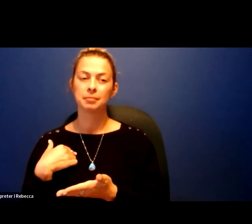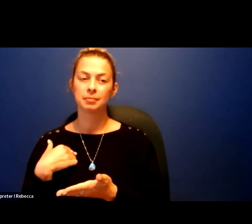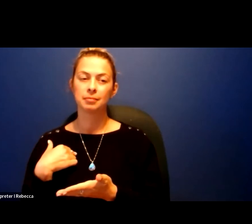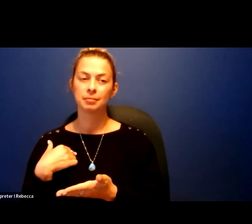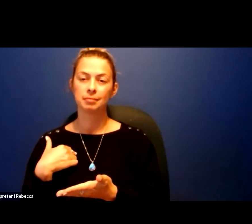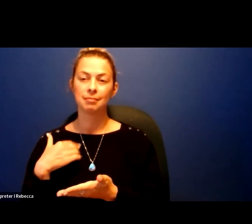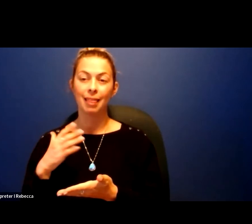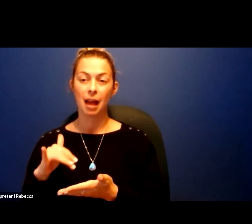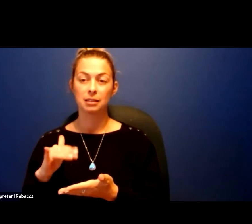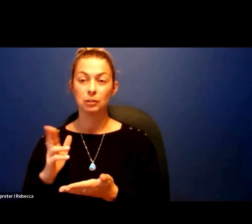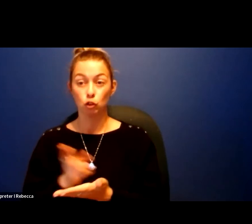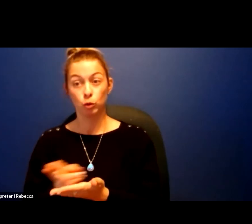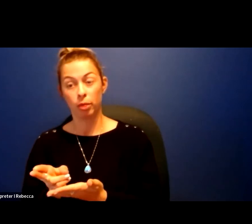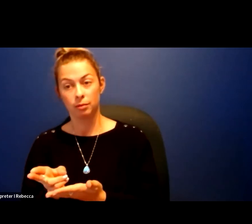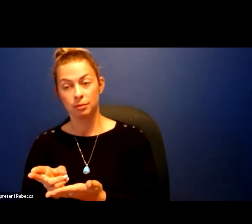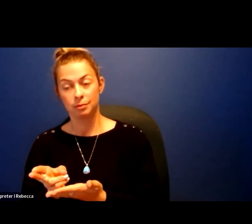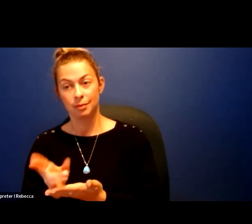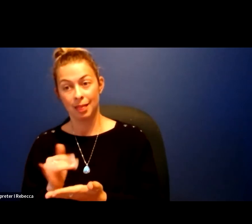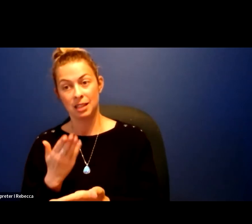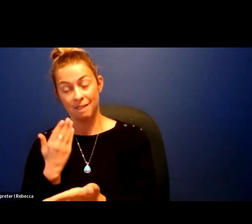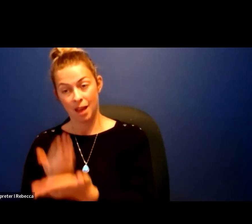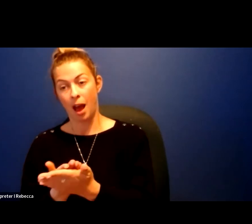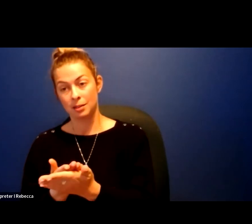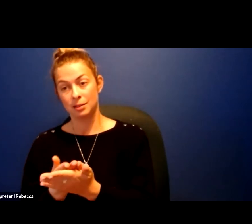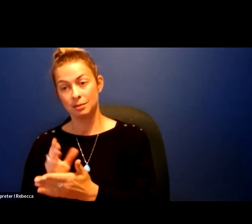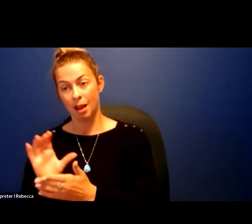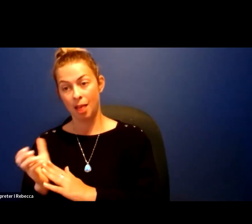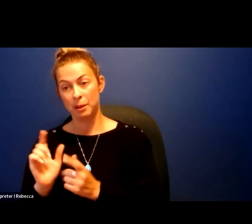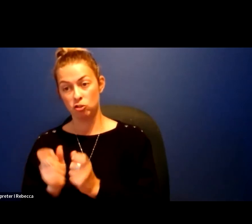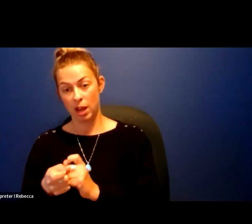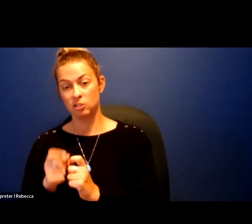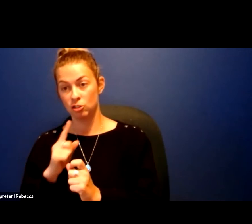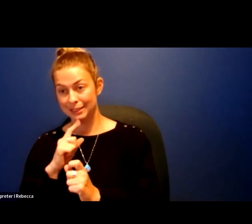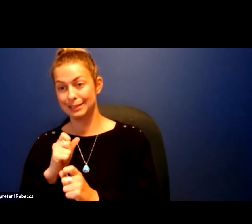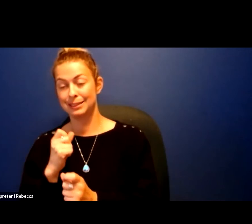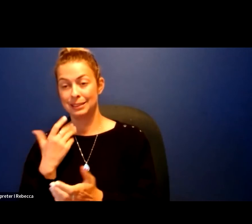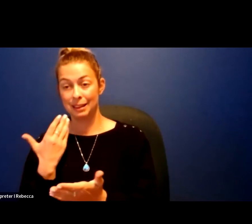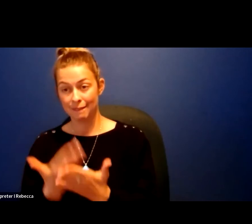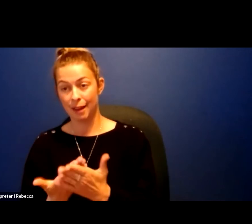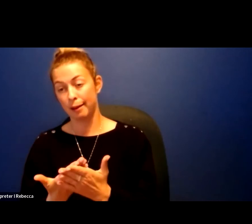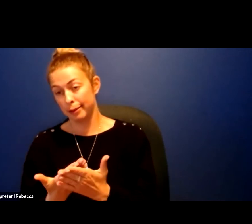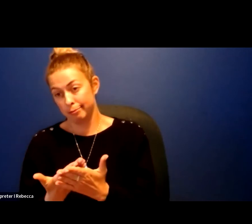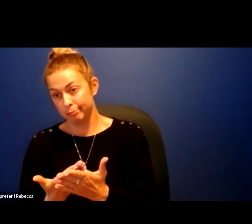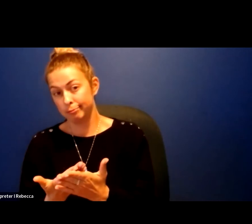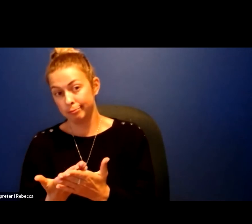That's a truth. That's a fact as much as smoking will kill you when the earth is flat. I'm sorry, round, whatever it is.